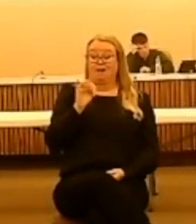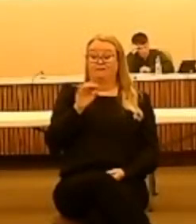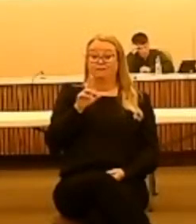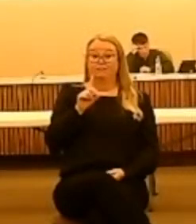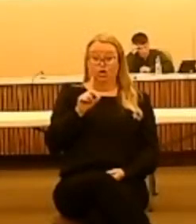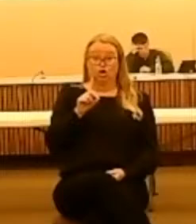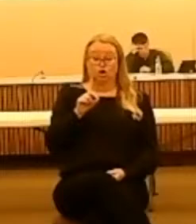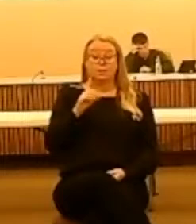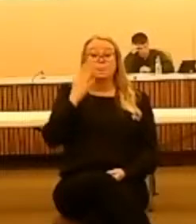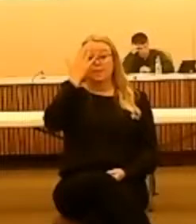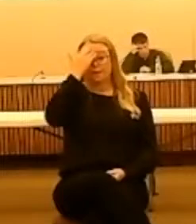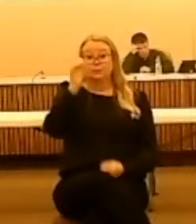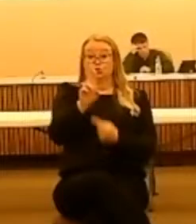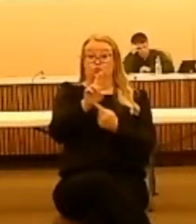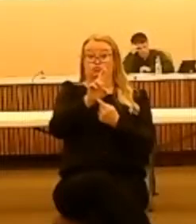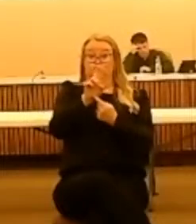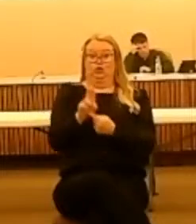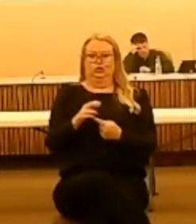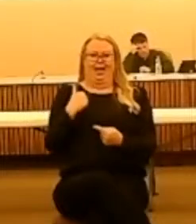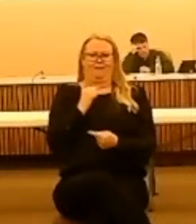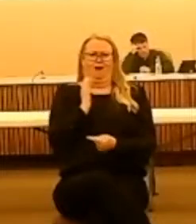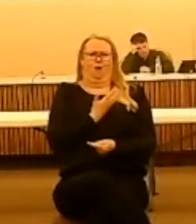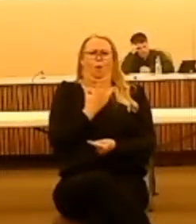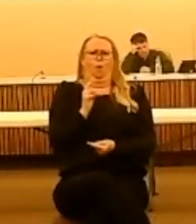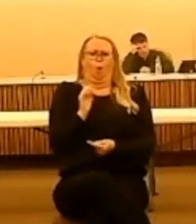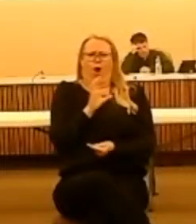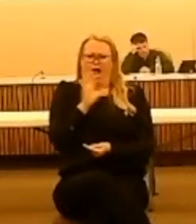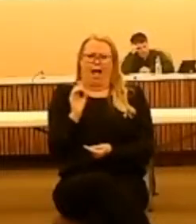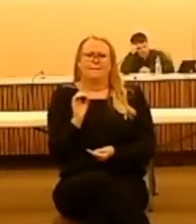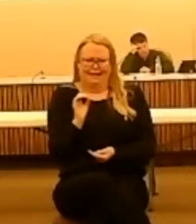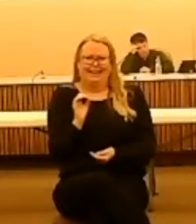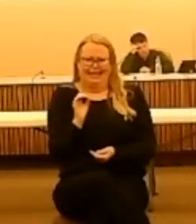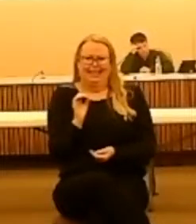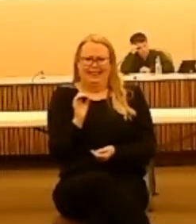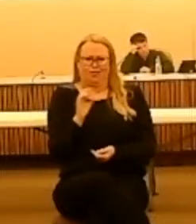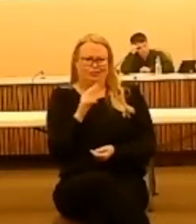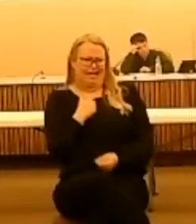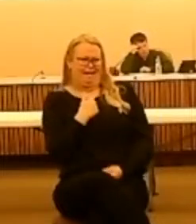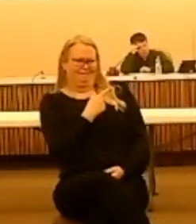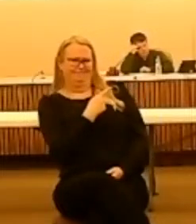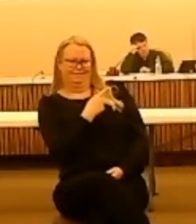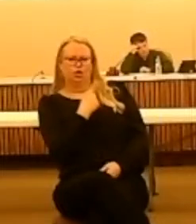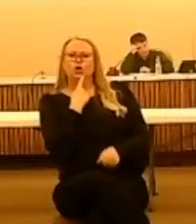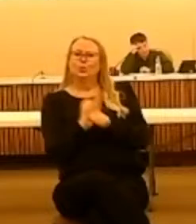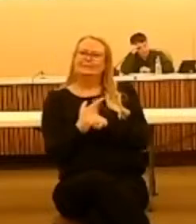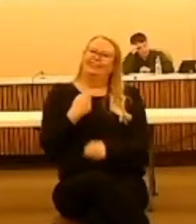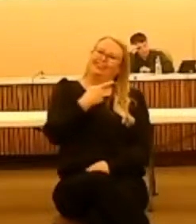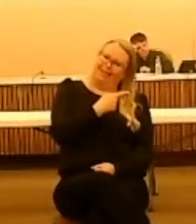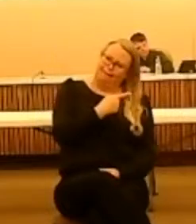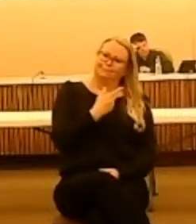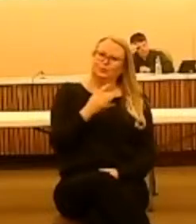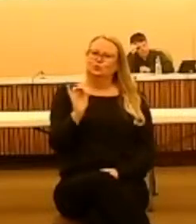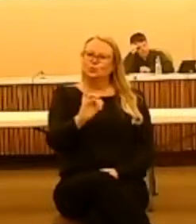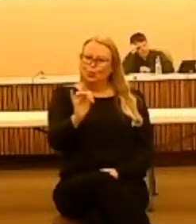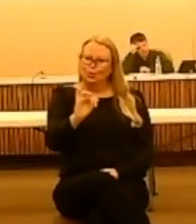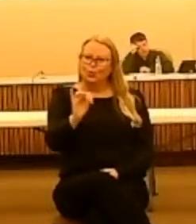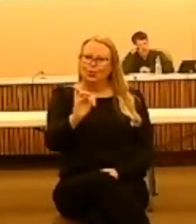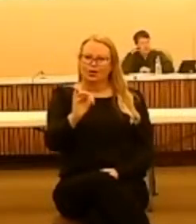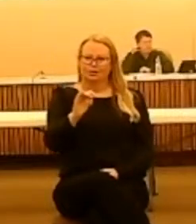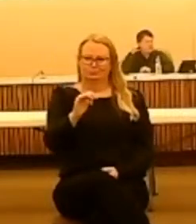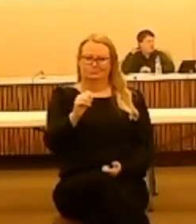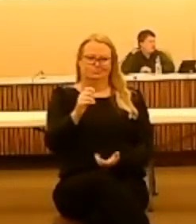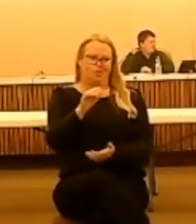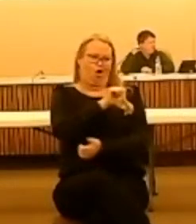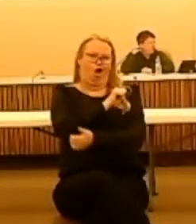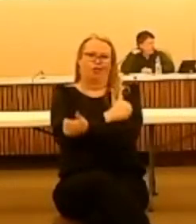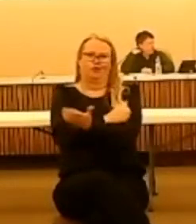the Rochester area that does this, if we could add them as an authorized, assuming that, you know, I expect you to